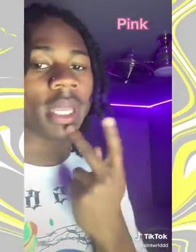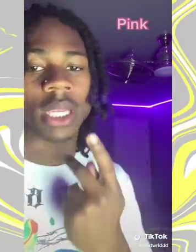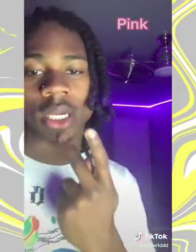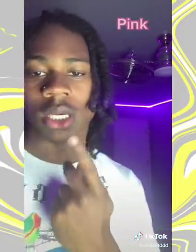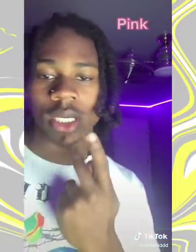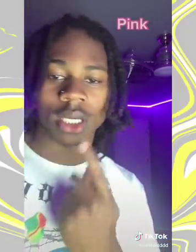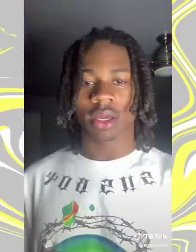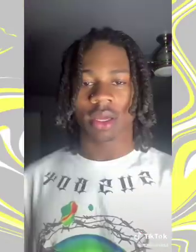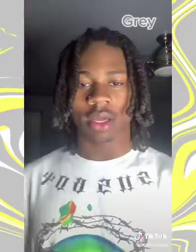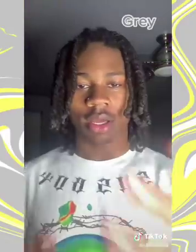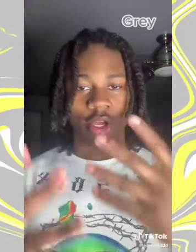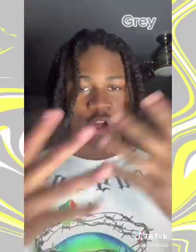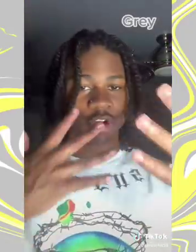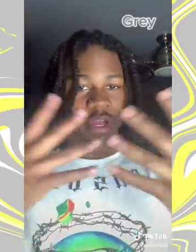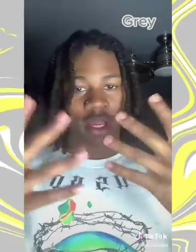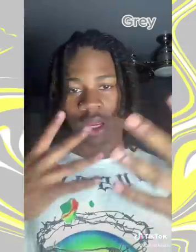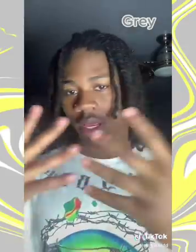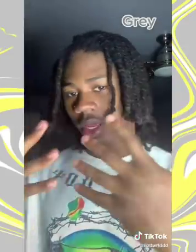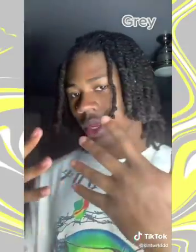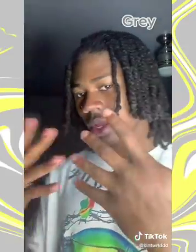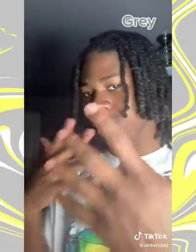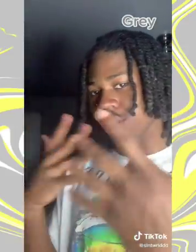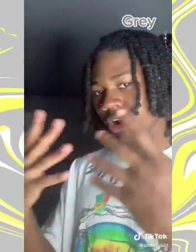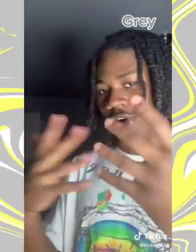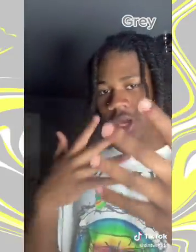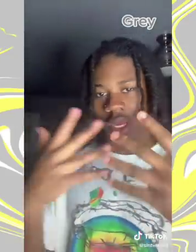pink, gray, gray,